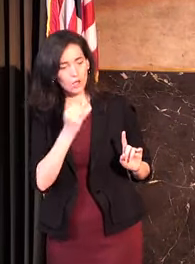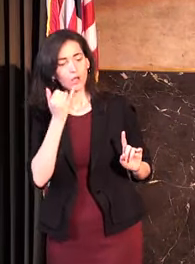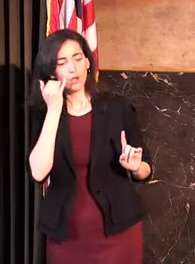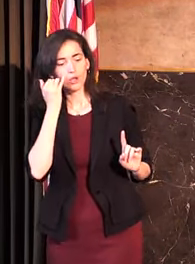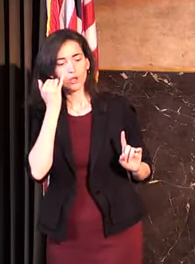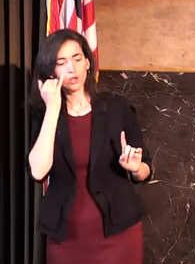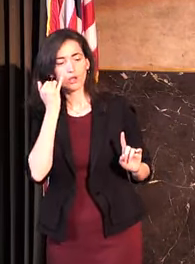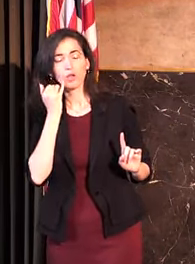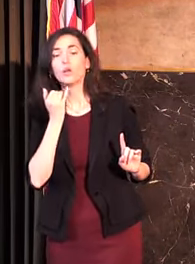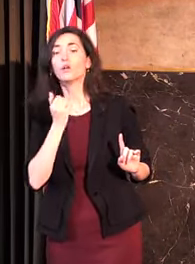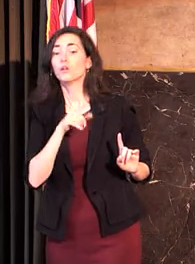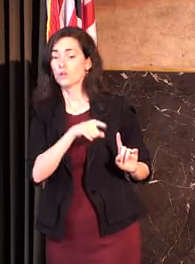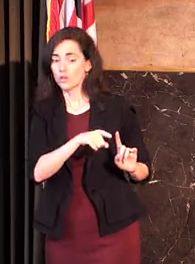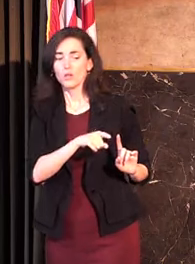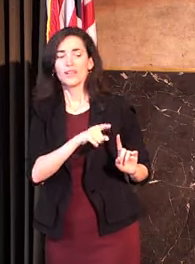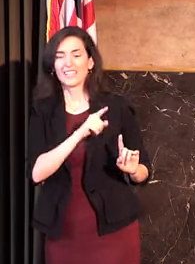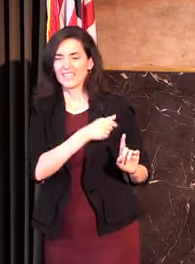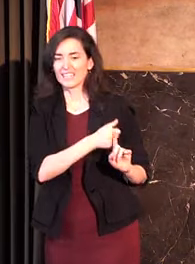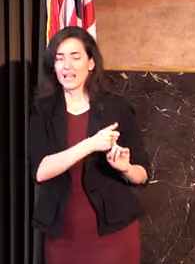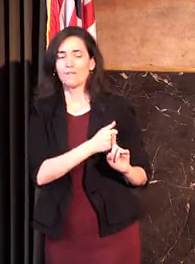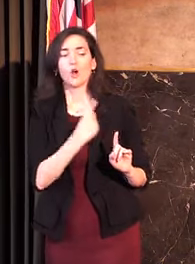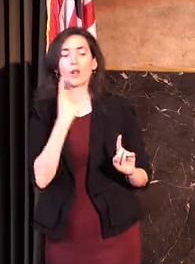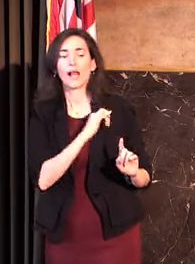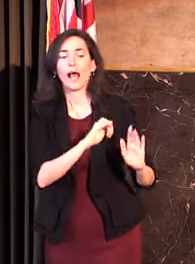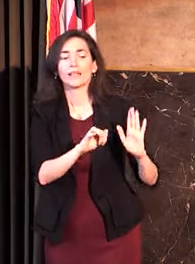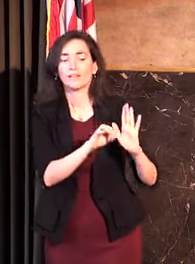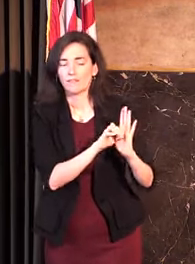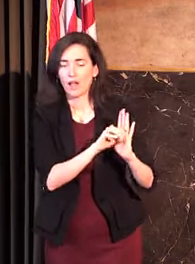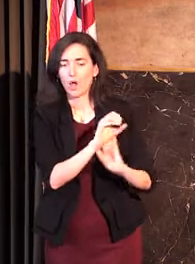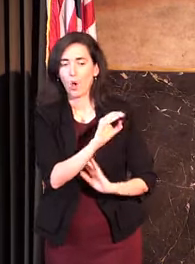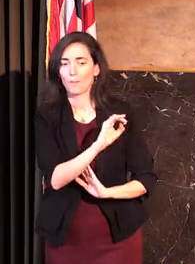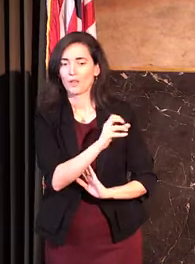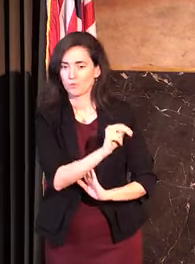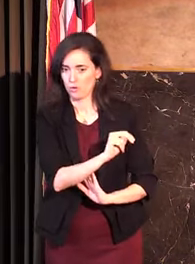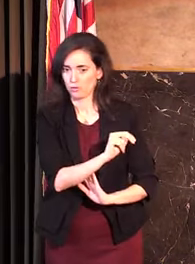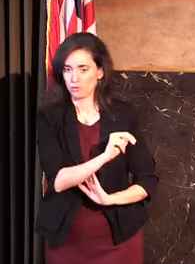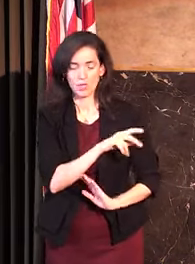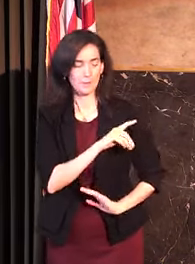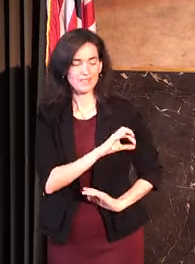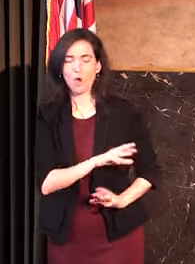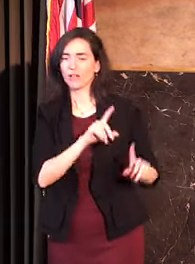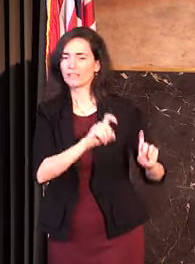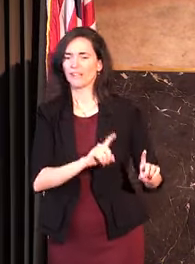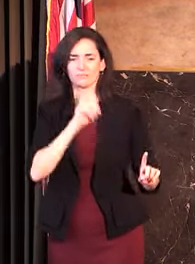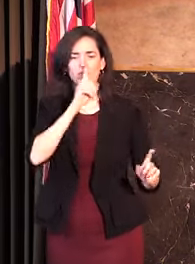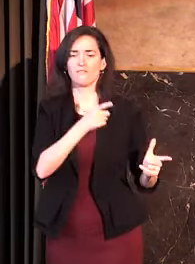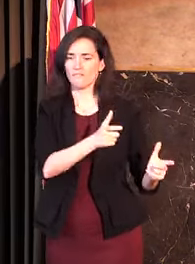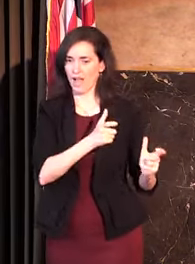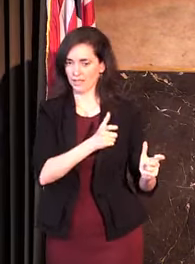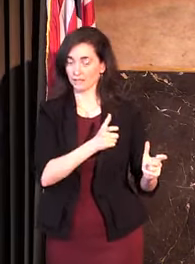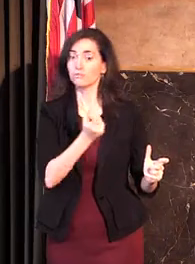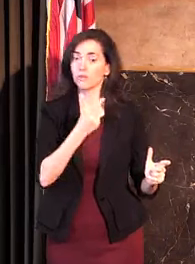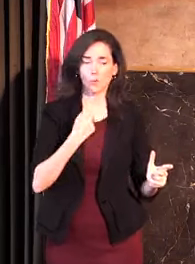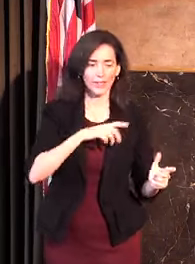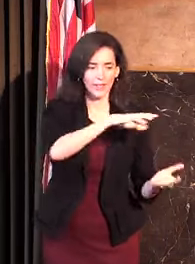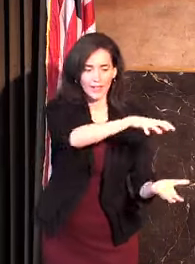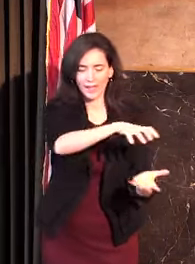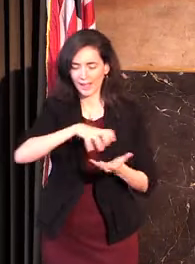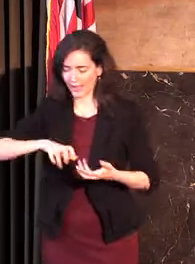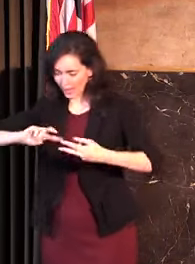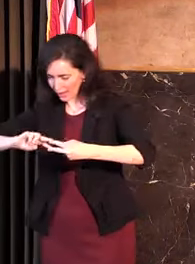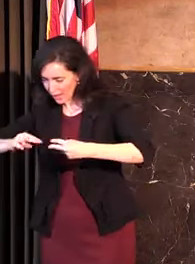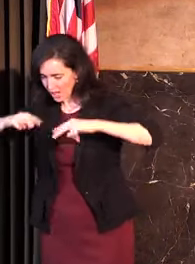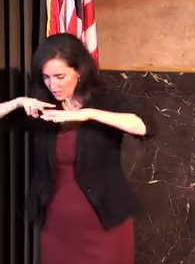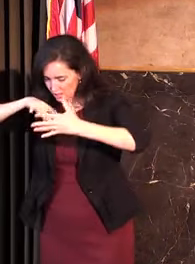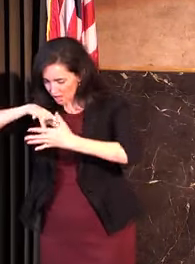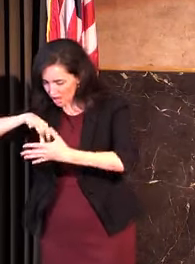Omicron before you sequence it. Sequence it takes some time. PCR tests are relatively quick. And so because of this quirk,